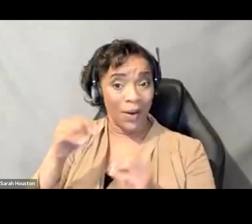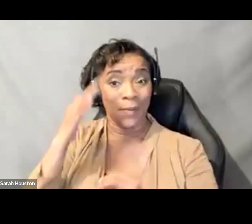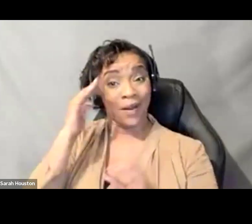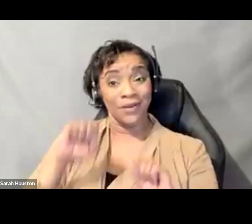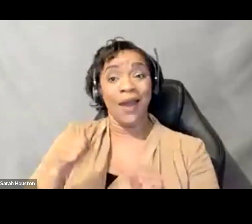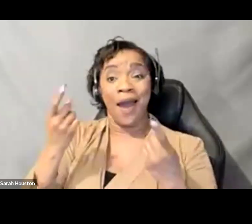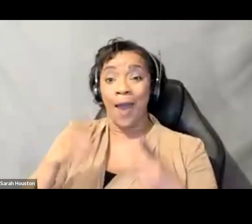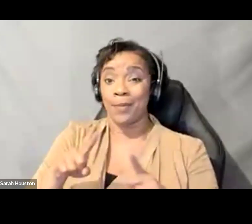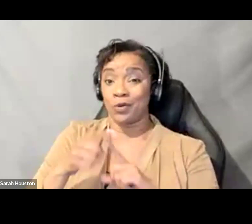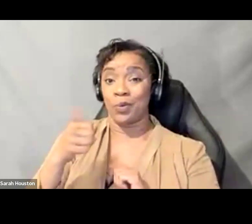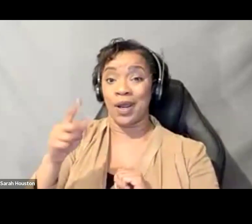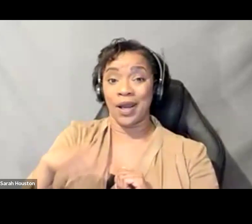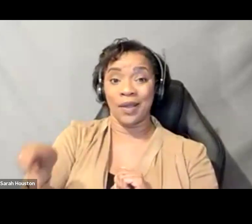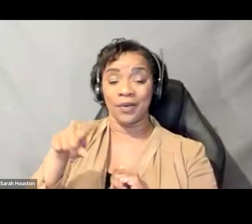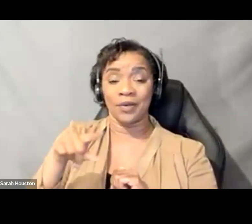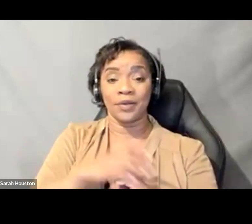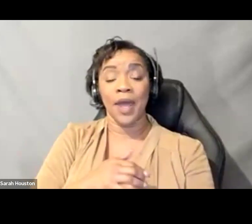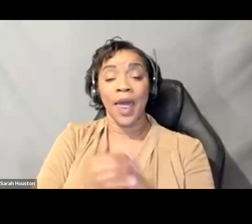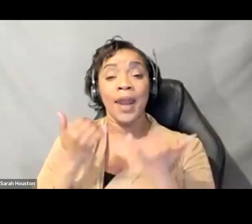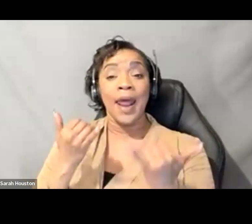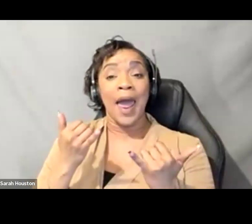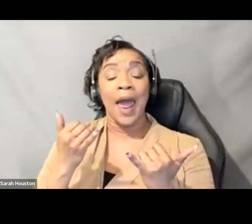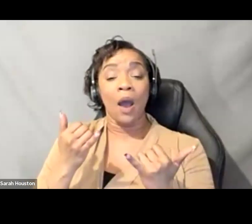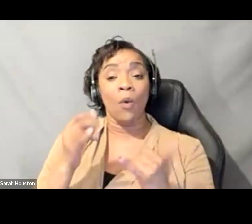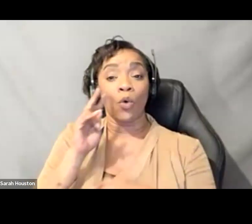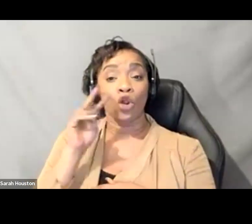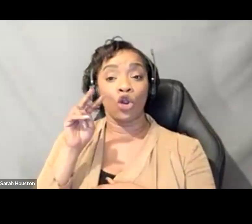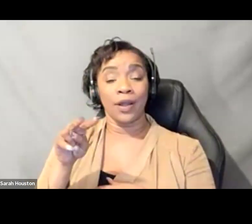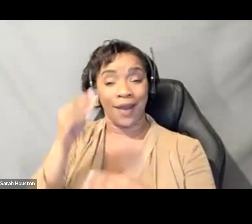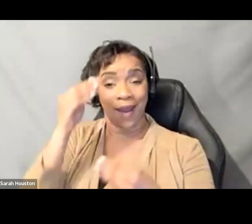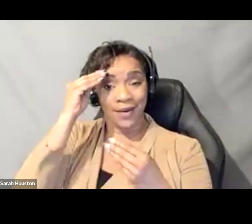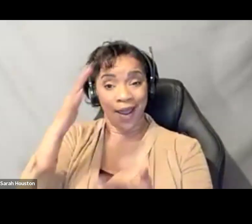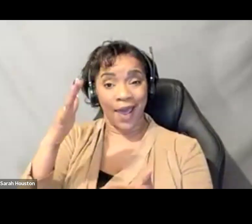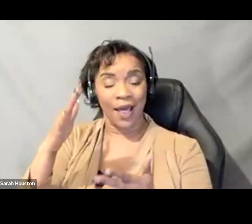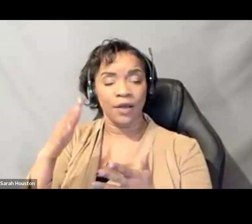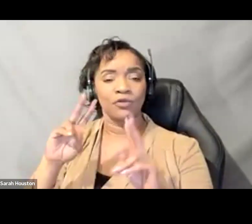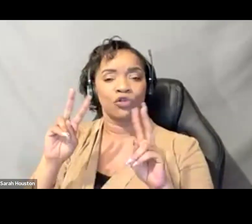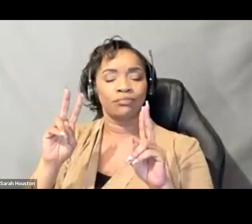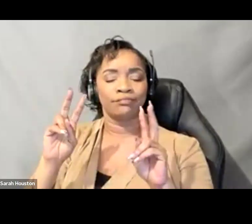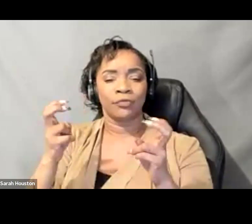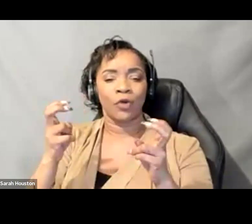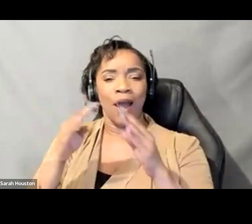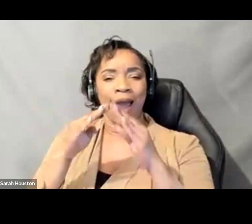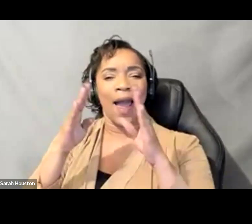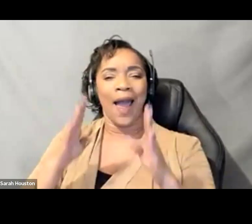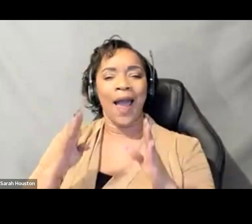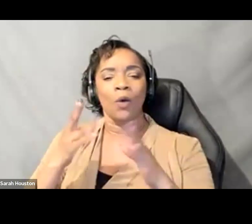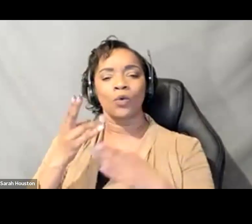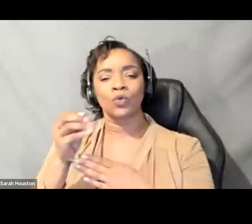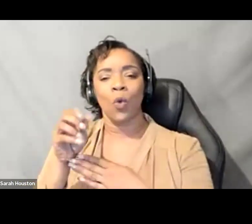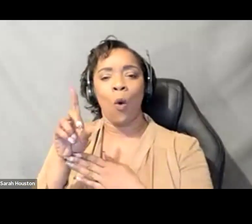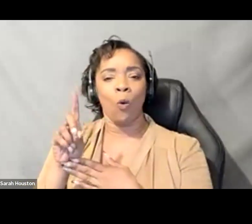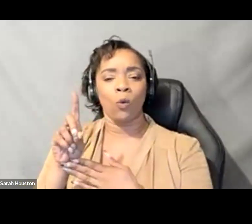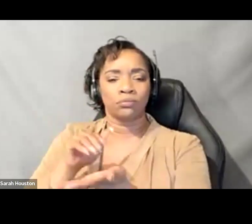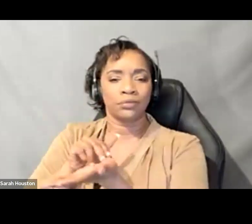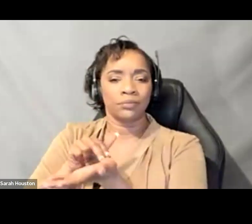when you look at household pulse survey data, so this is something that they started taking and asking people when they're